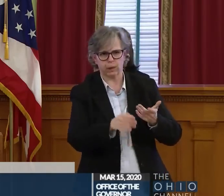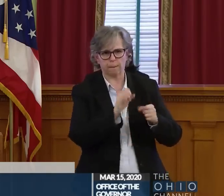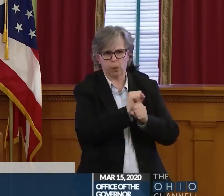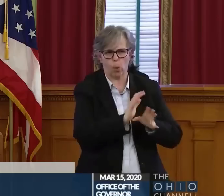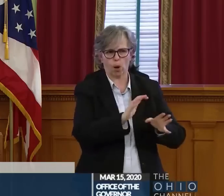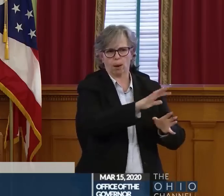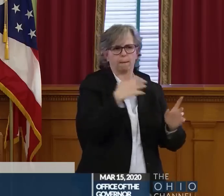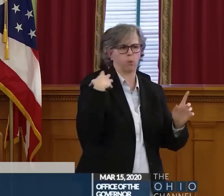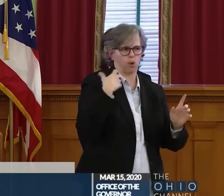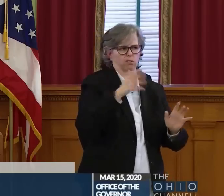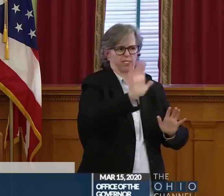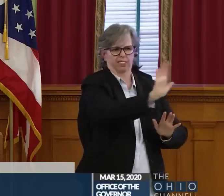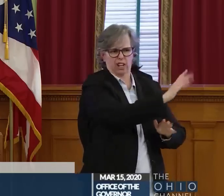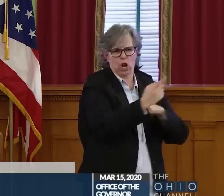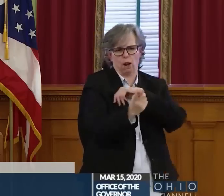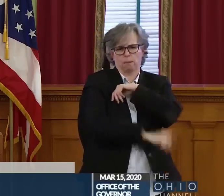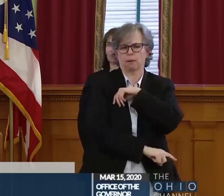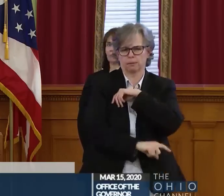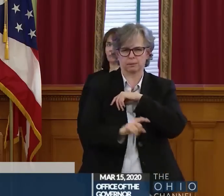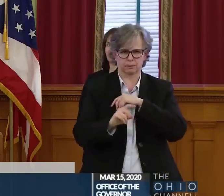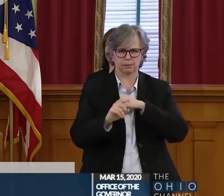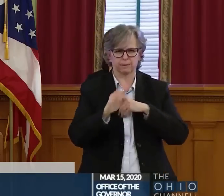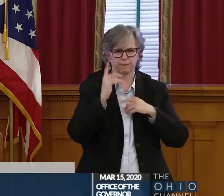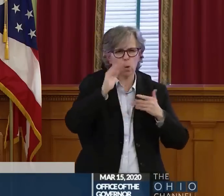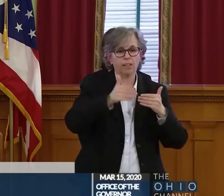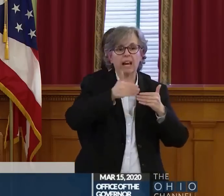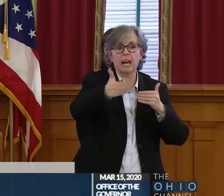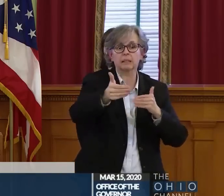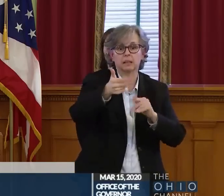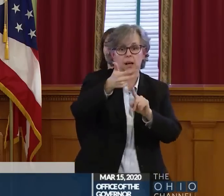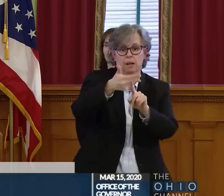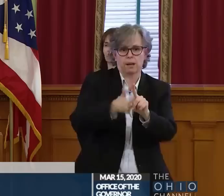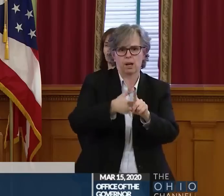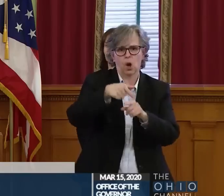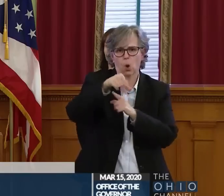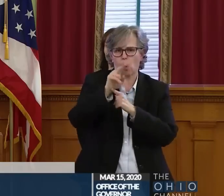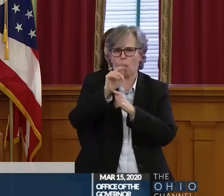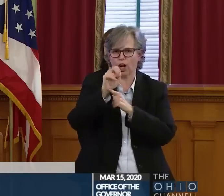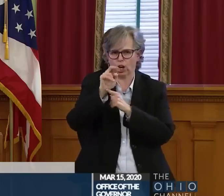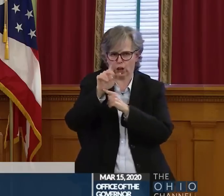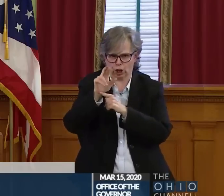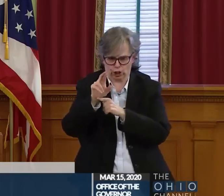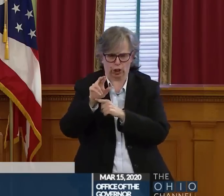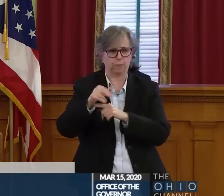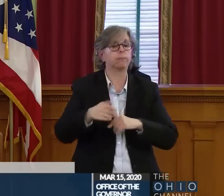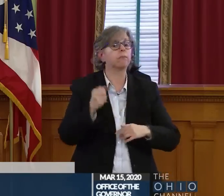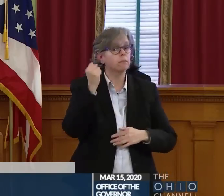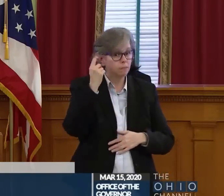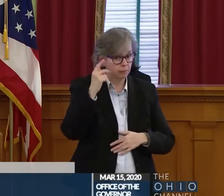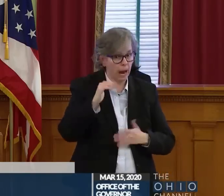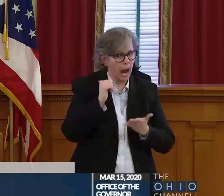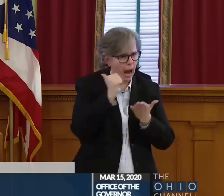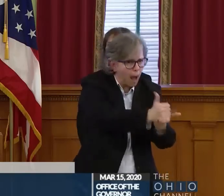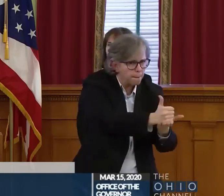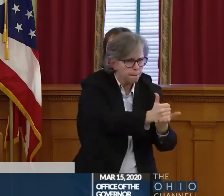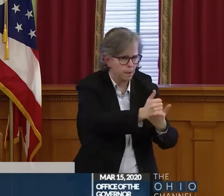and payments for the next quarter to assist employers impacted by the lack of staff